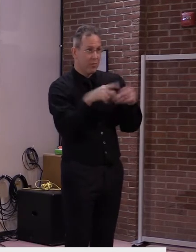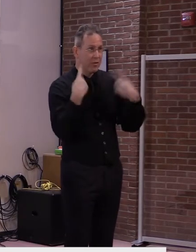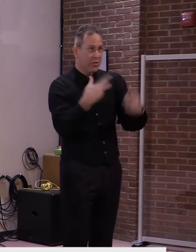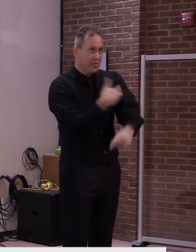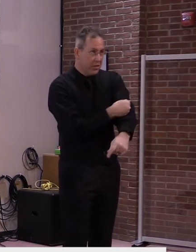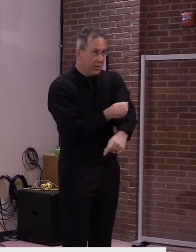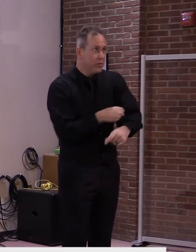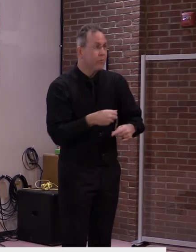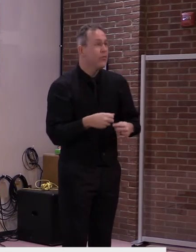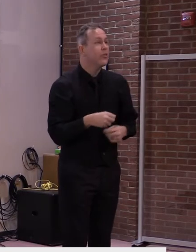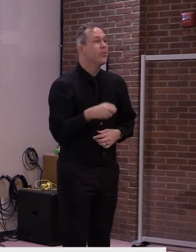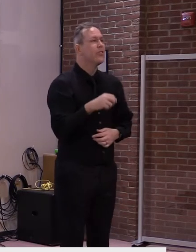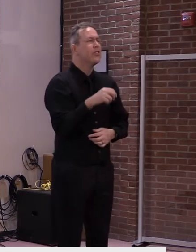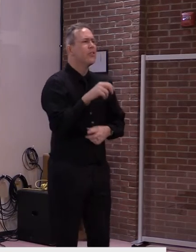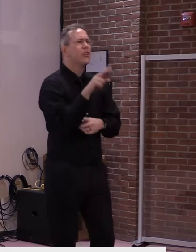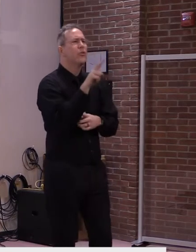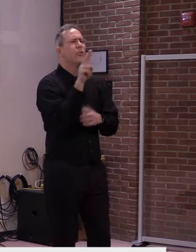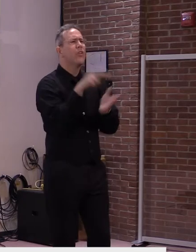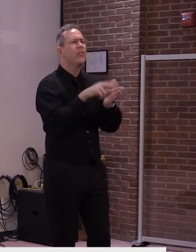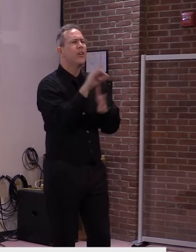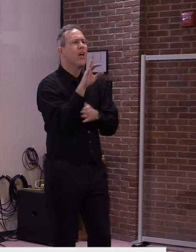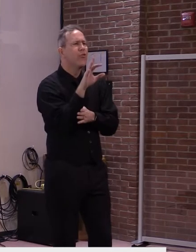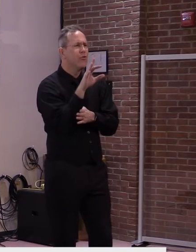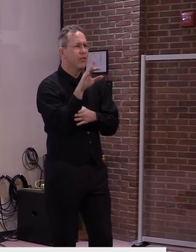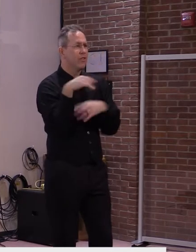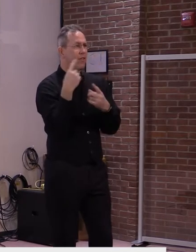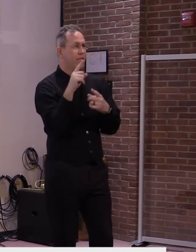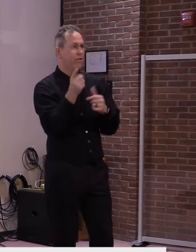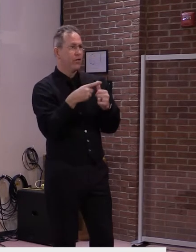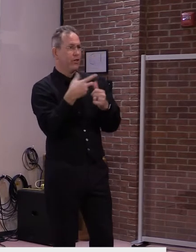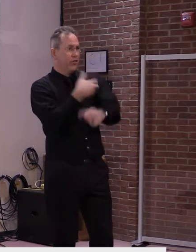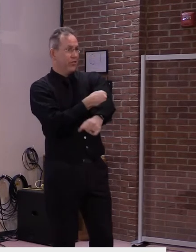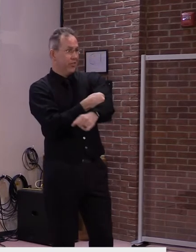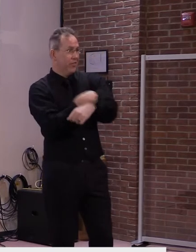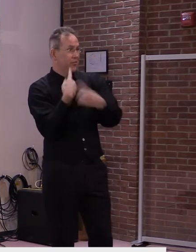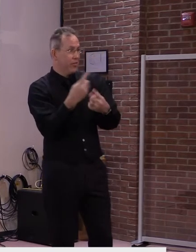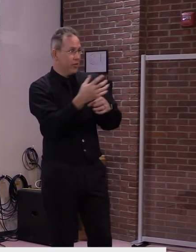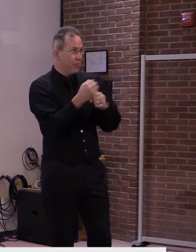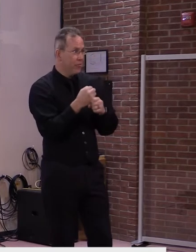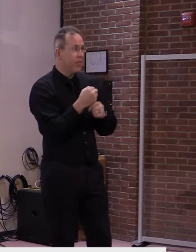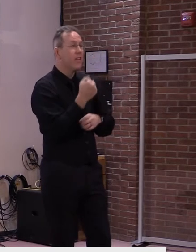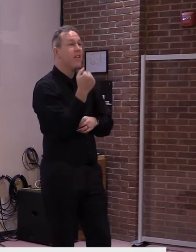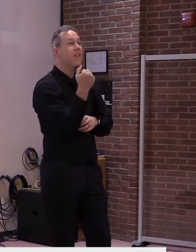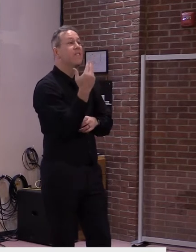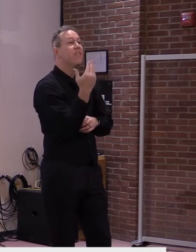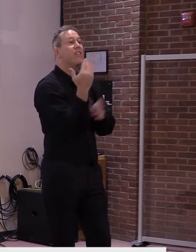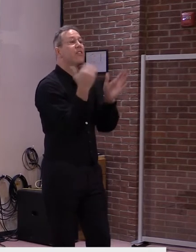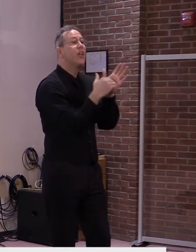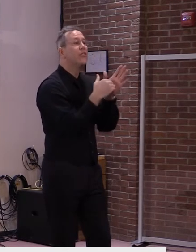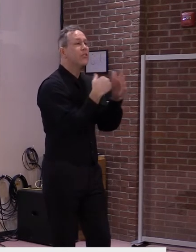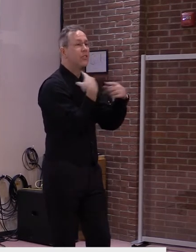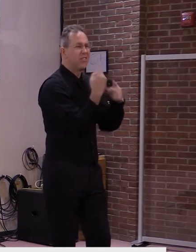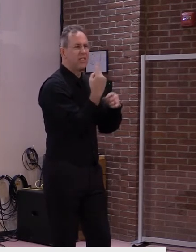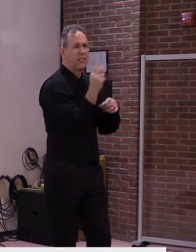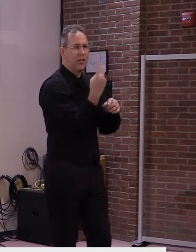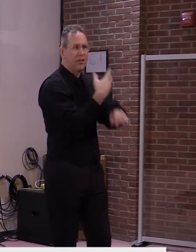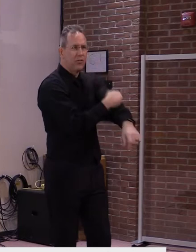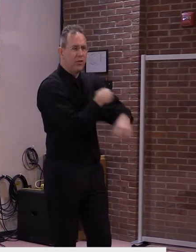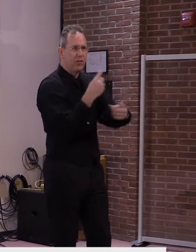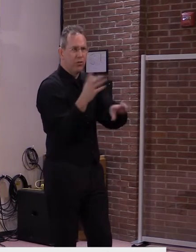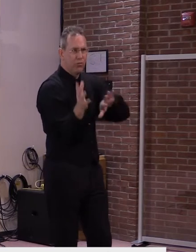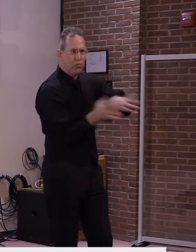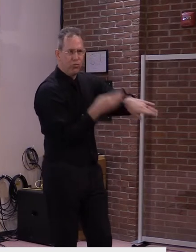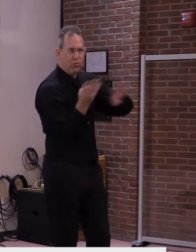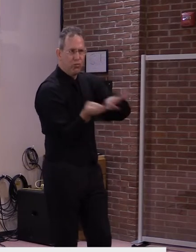32,952 Vermonters received their first dose and 15,400 their second dose. As of last evening, we have